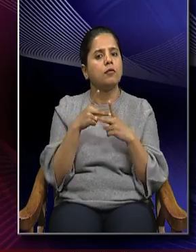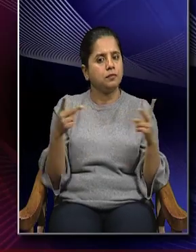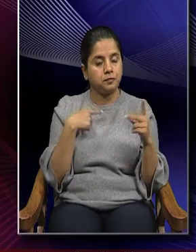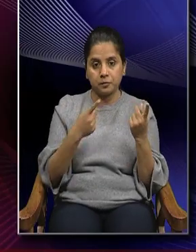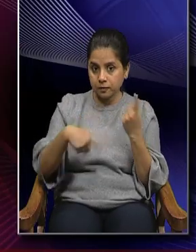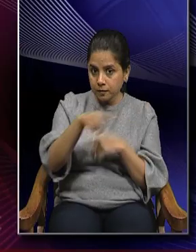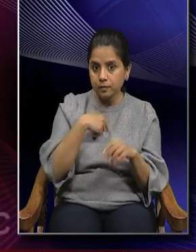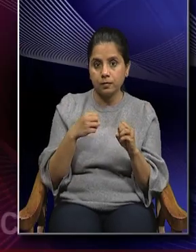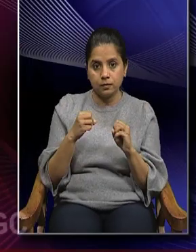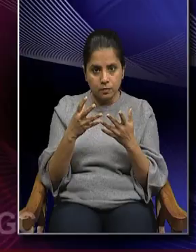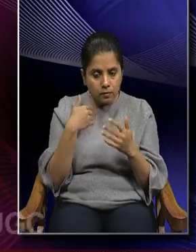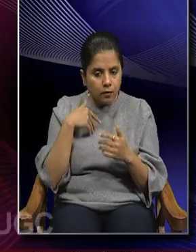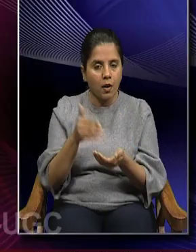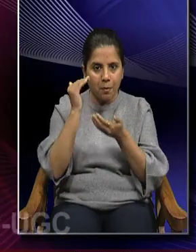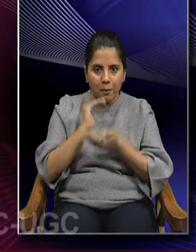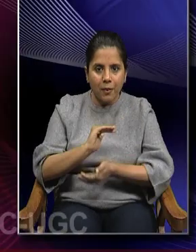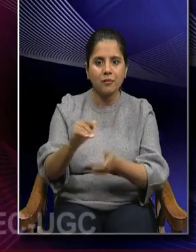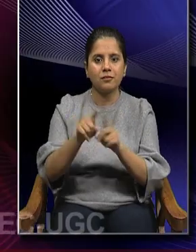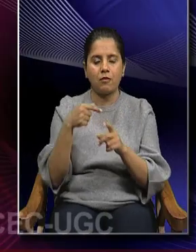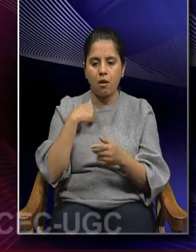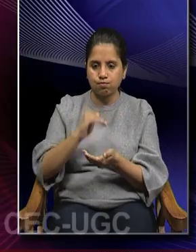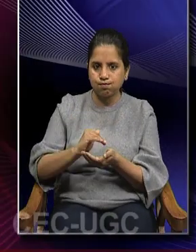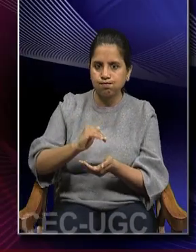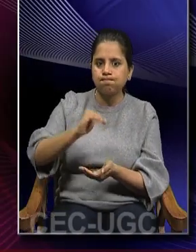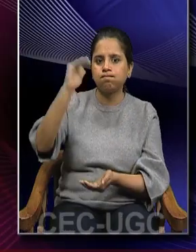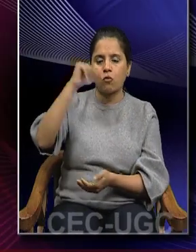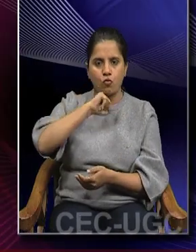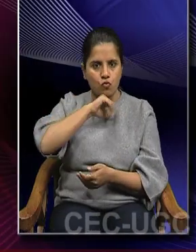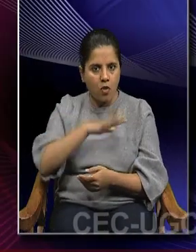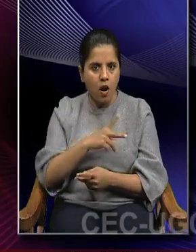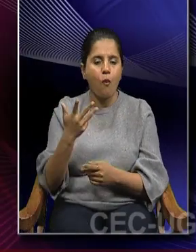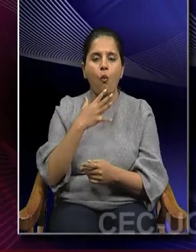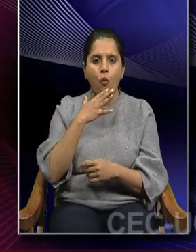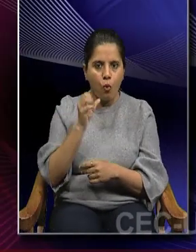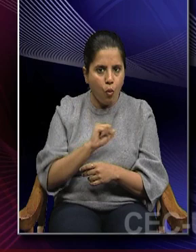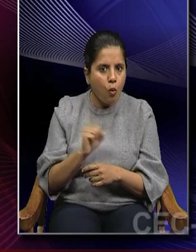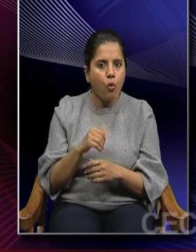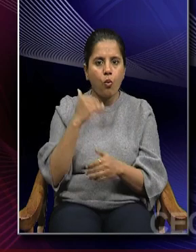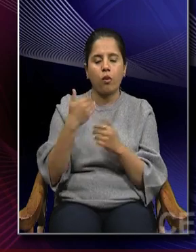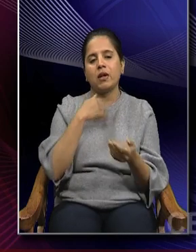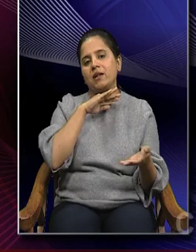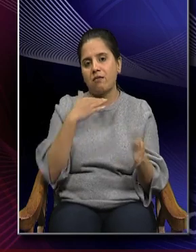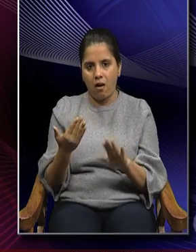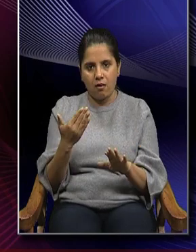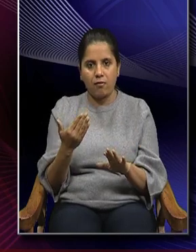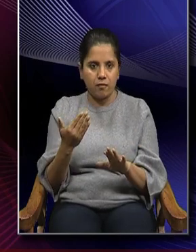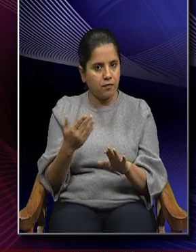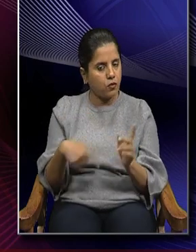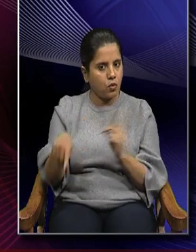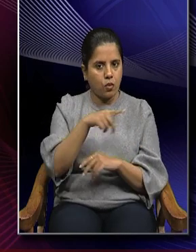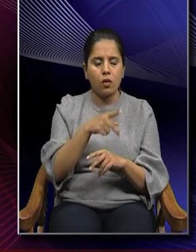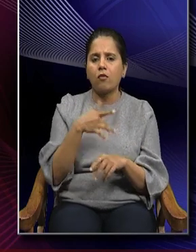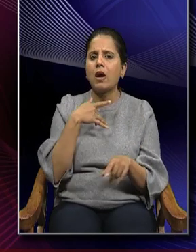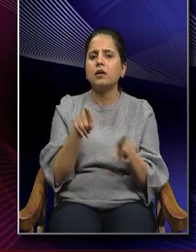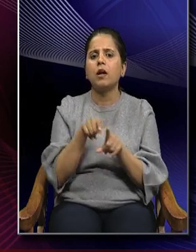our journey, we take birth, we grow young, then we grow old and eventually we die. So, it is just